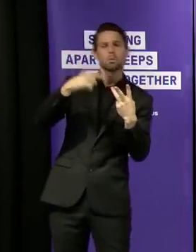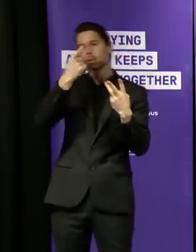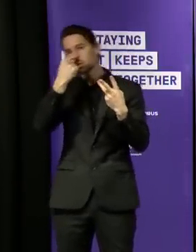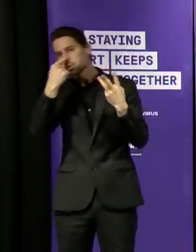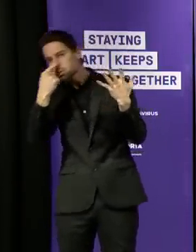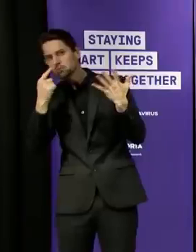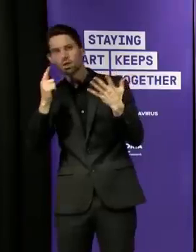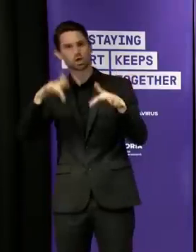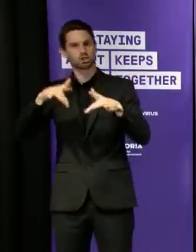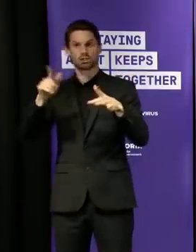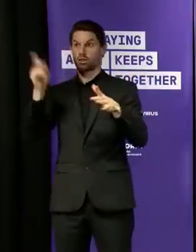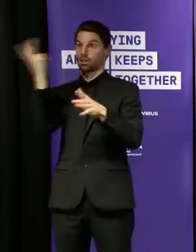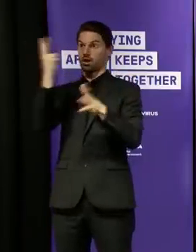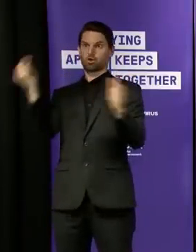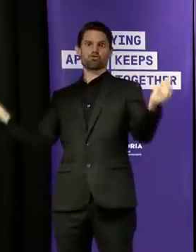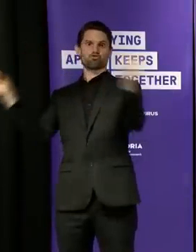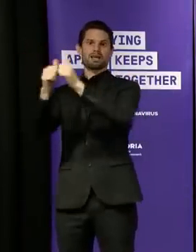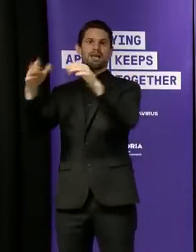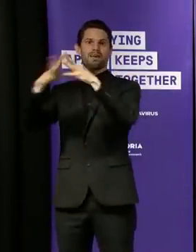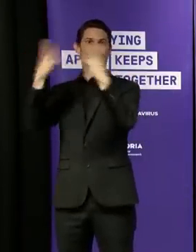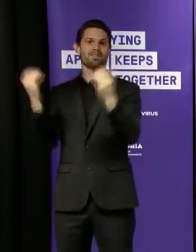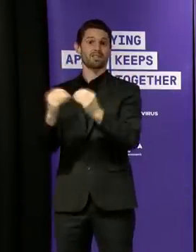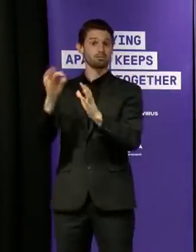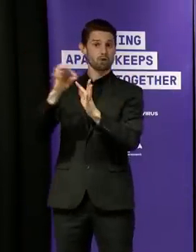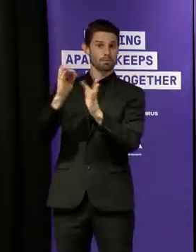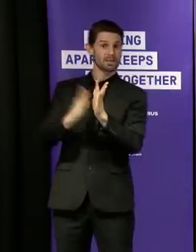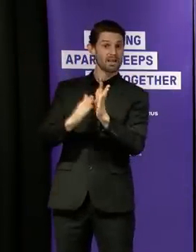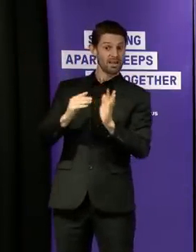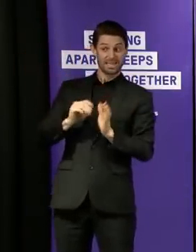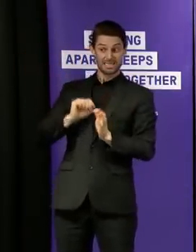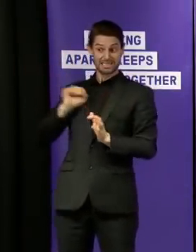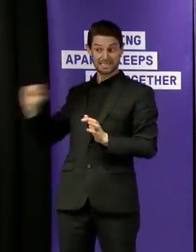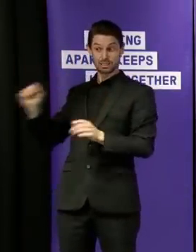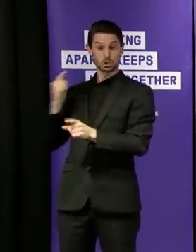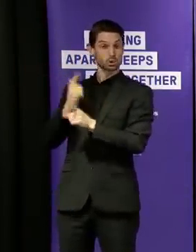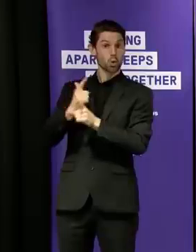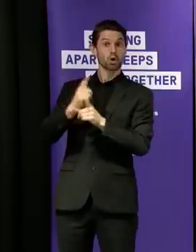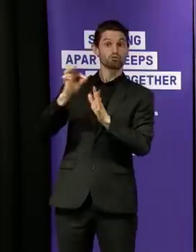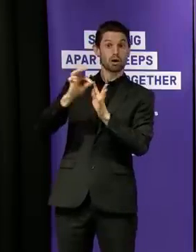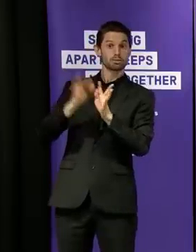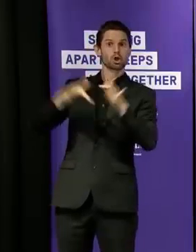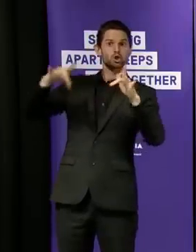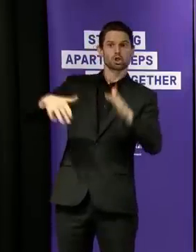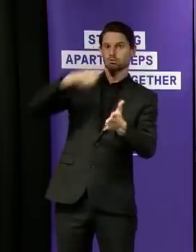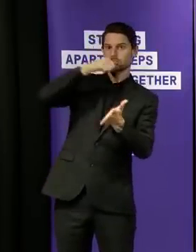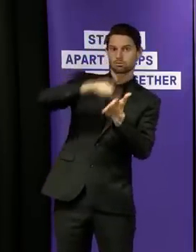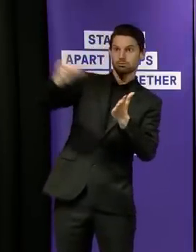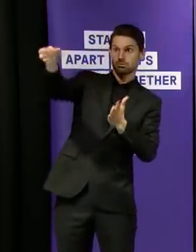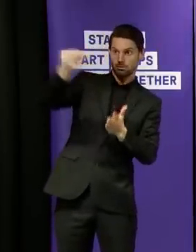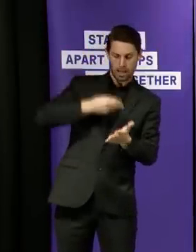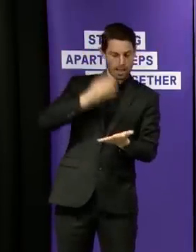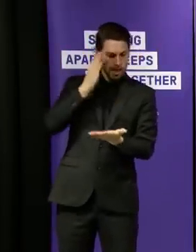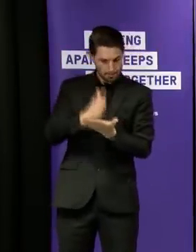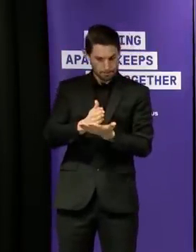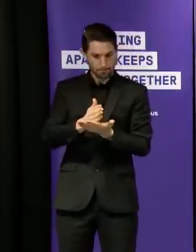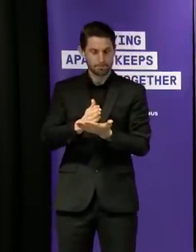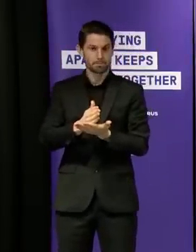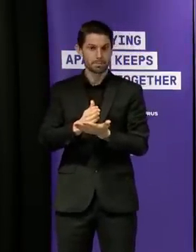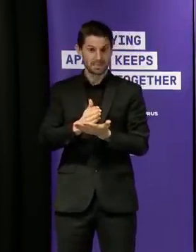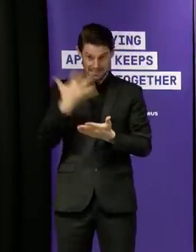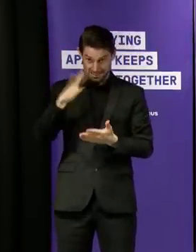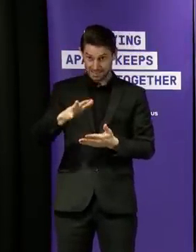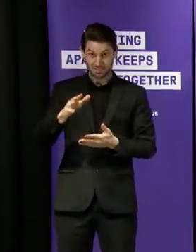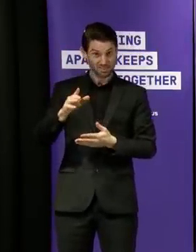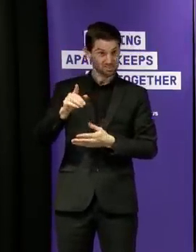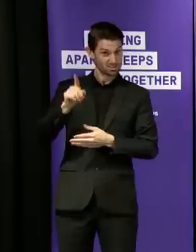But it's before the Prime Minister wrote to me, and I'm not finding fault with the PM, but a comment was put to me by a